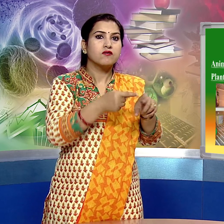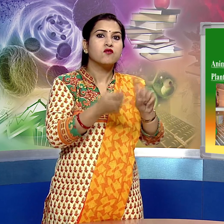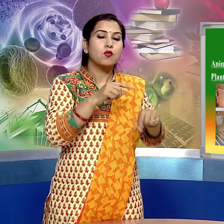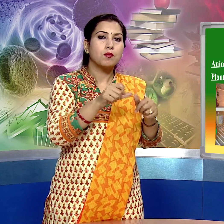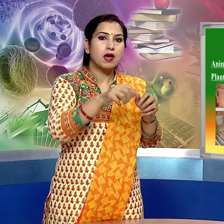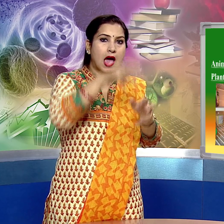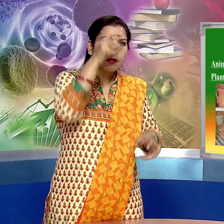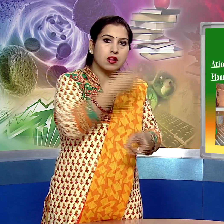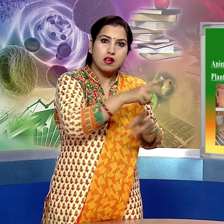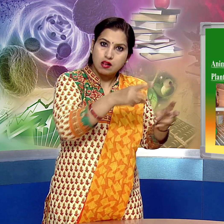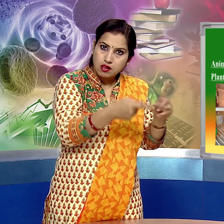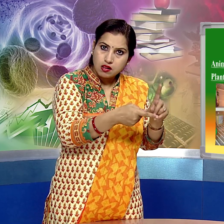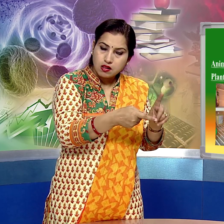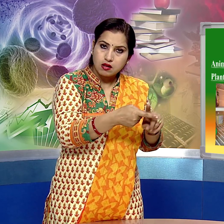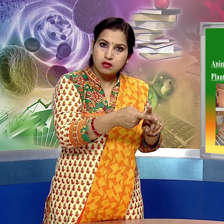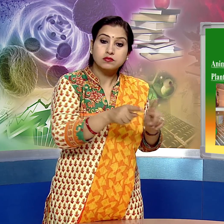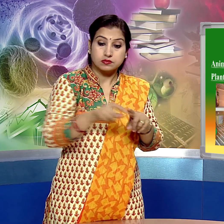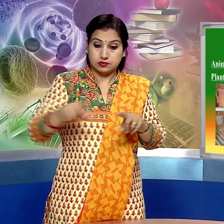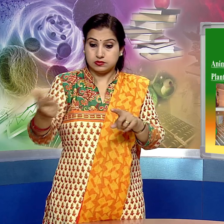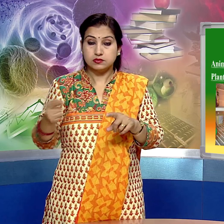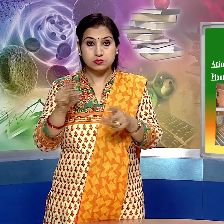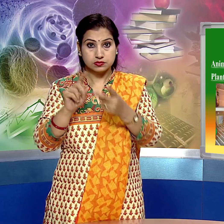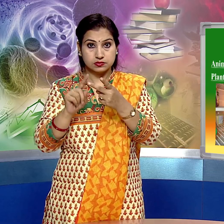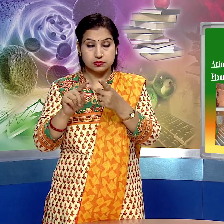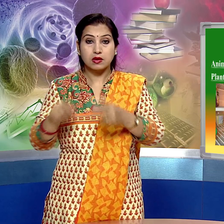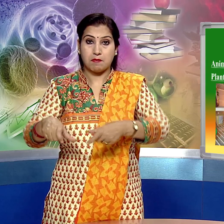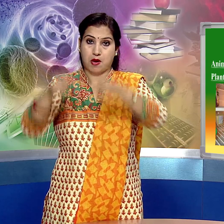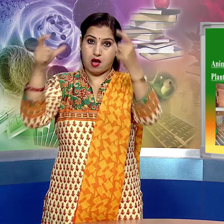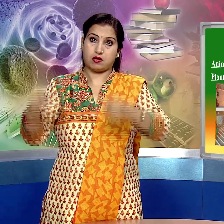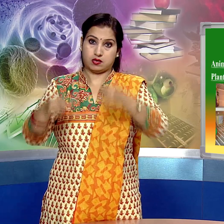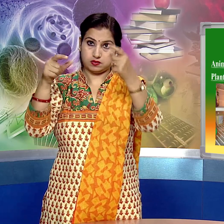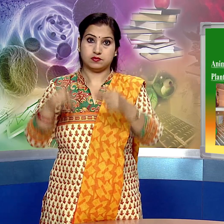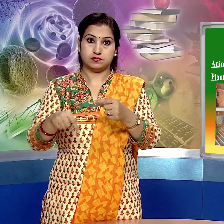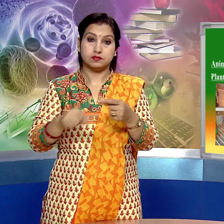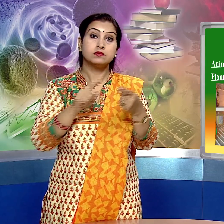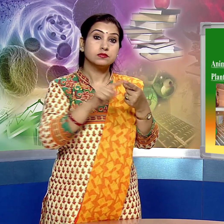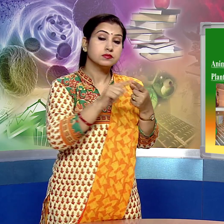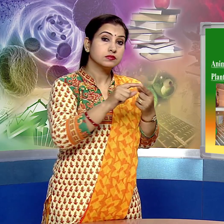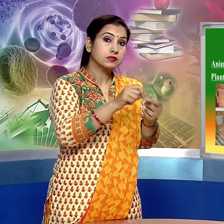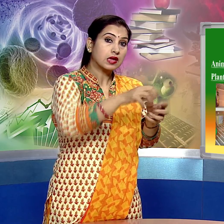animal sources and the second is plant sources. Animal sources